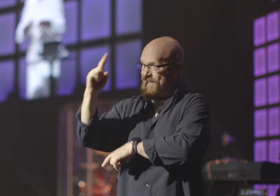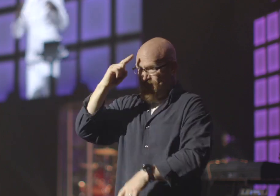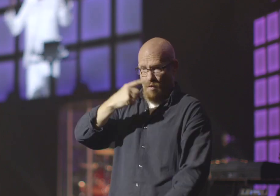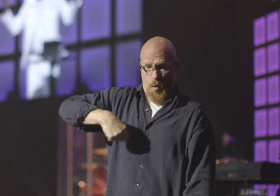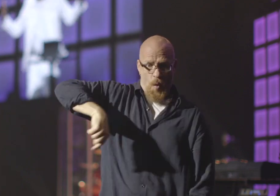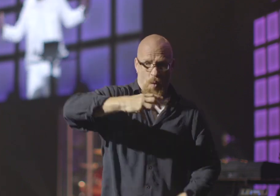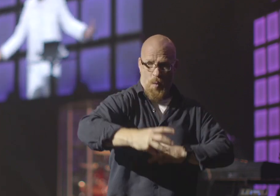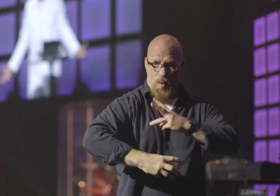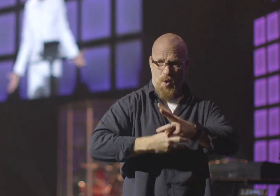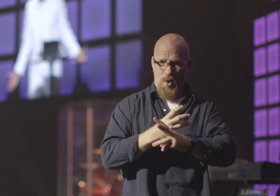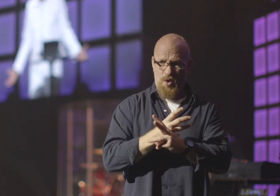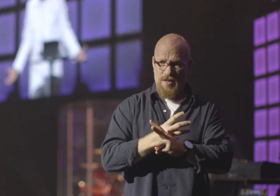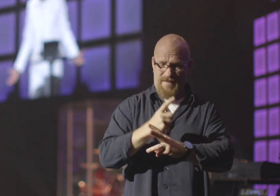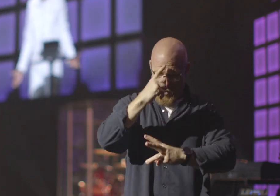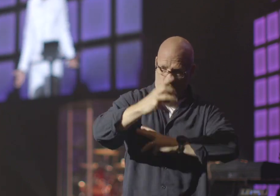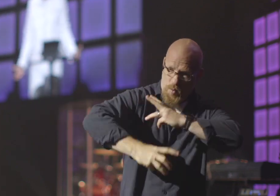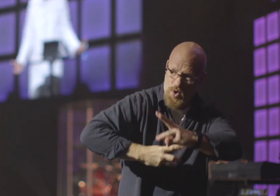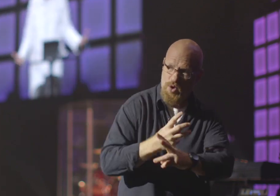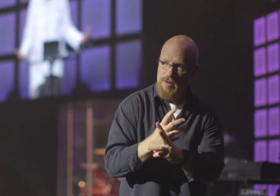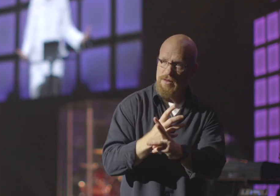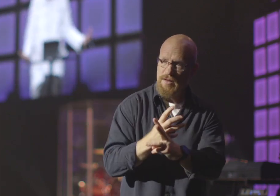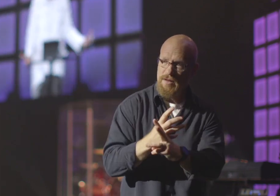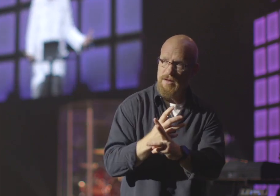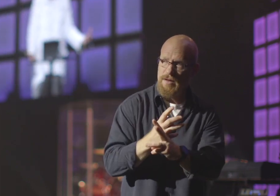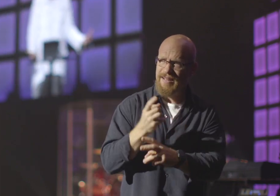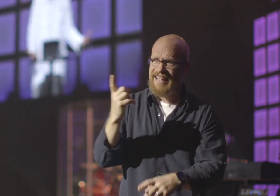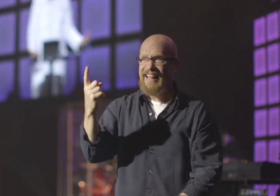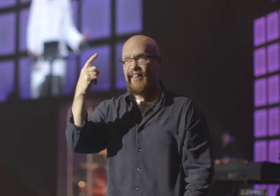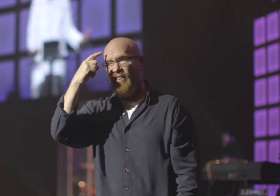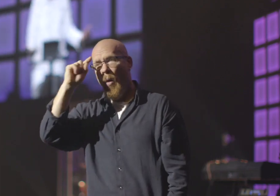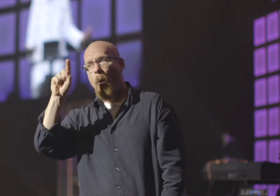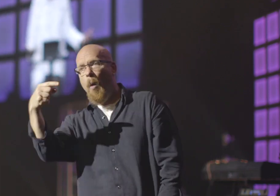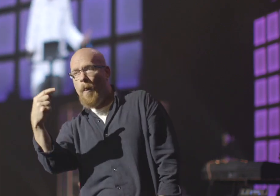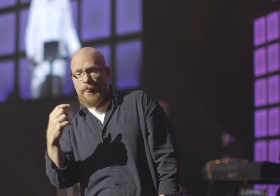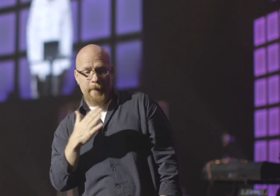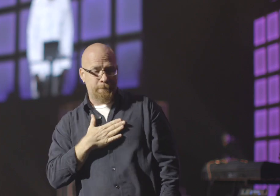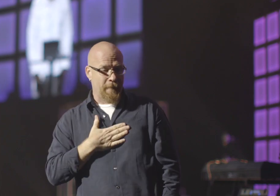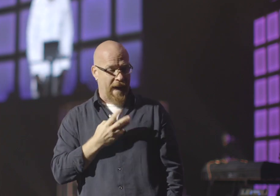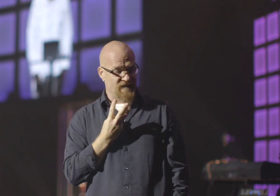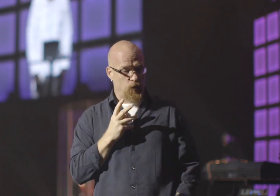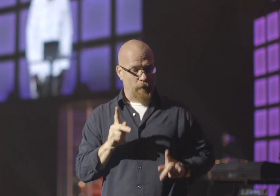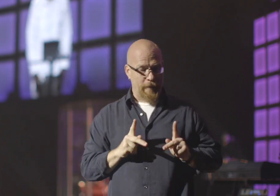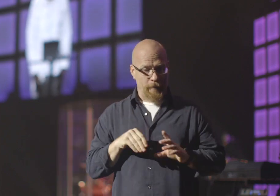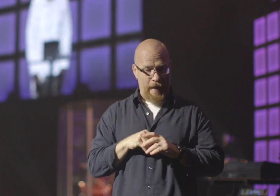the world on his mind. He just didn't think about your four no more.